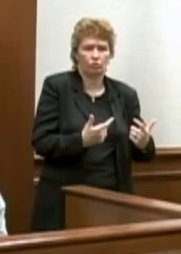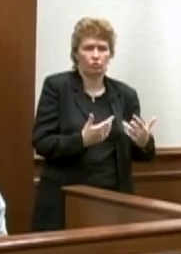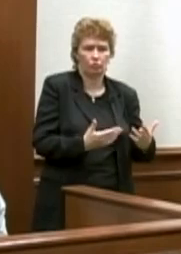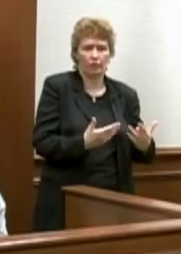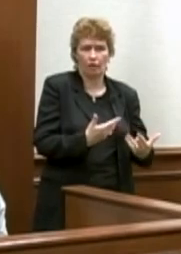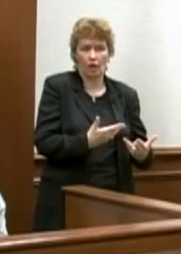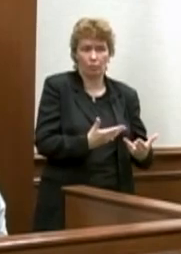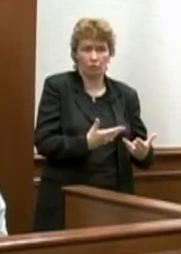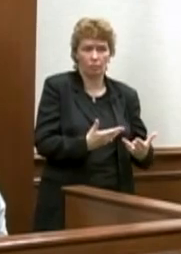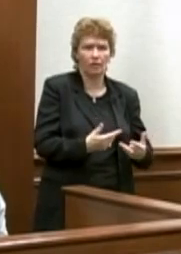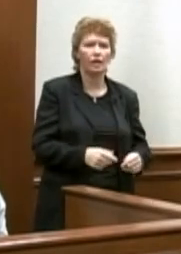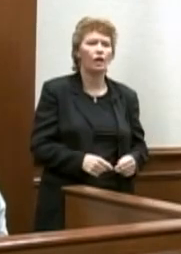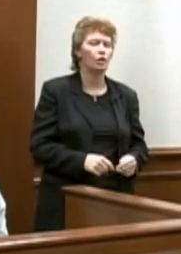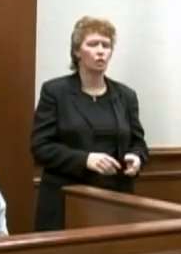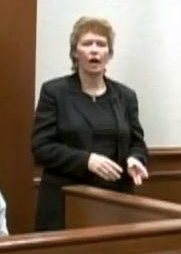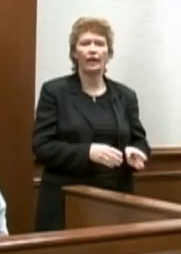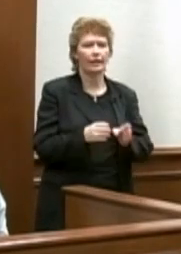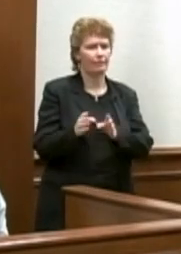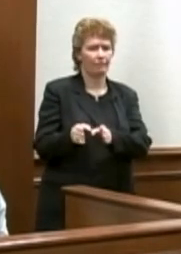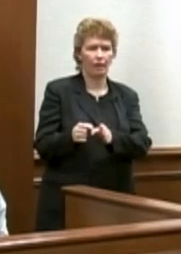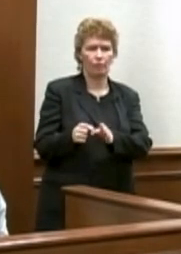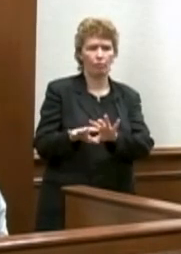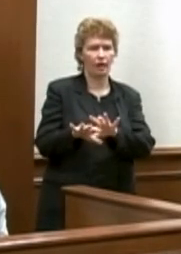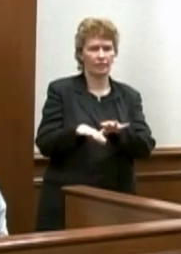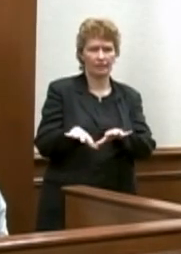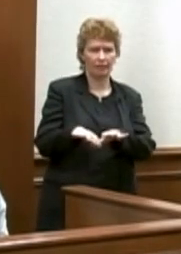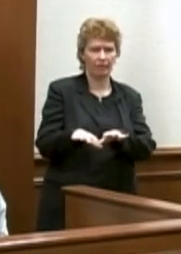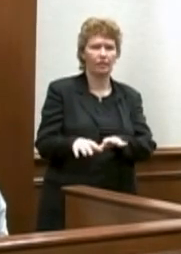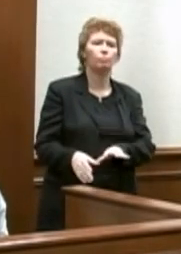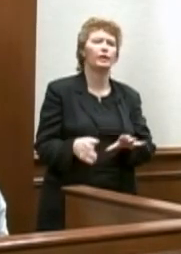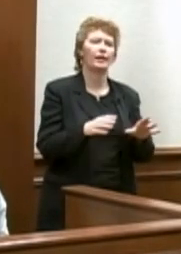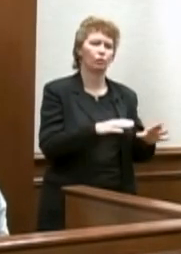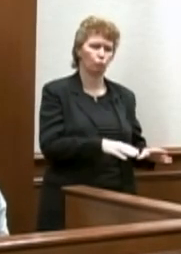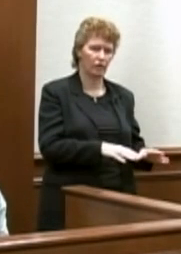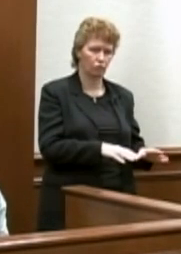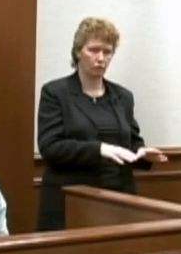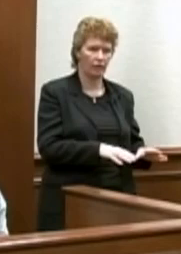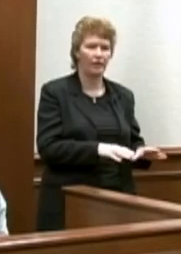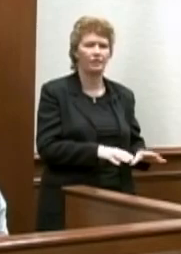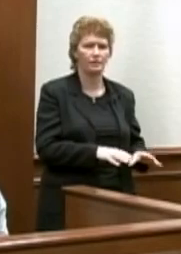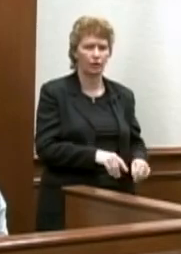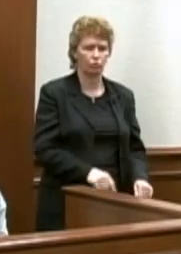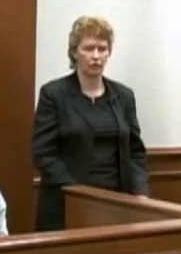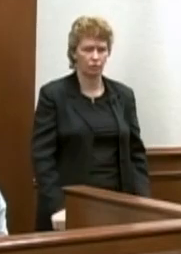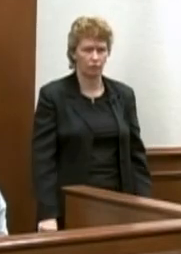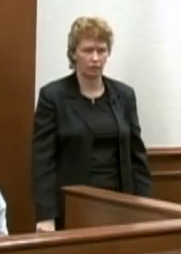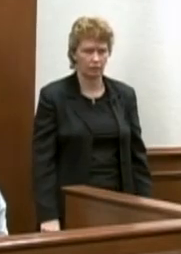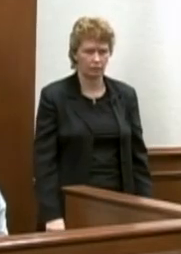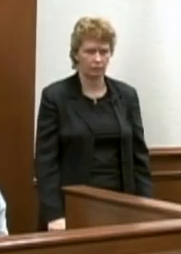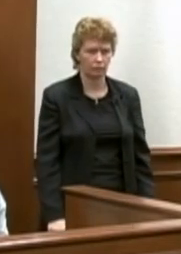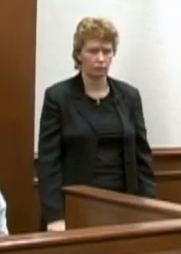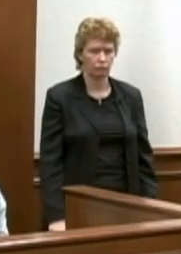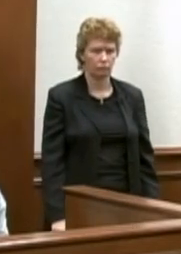large gentleman, the cop gentleman, not in the family box at the event, but at the restaurant, at the Saddle